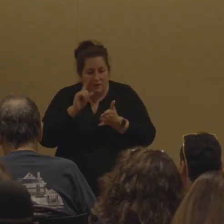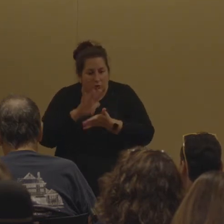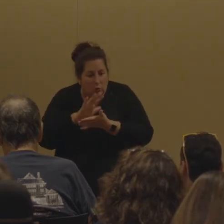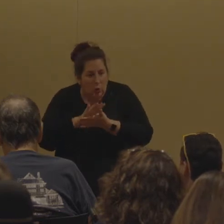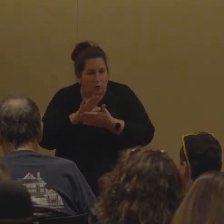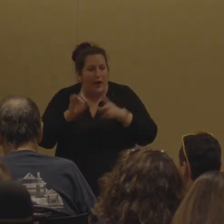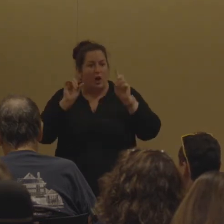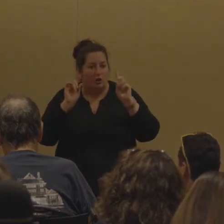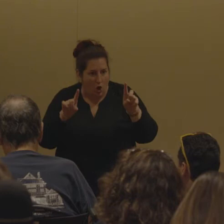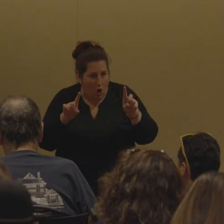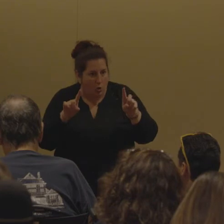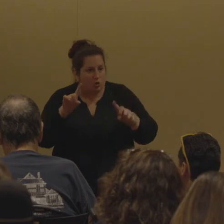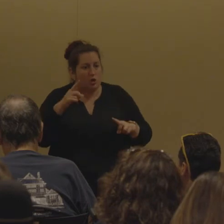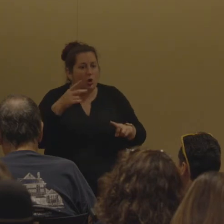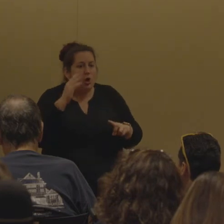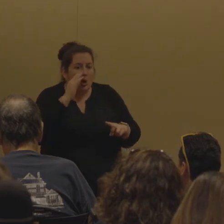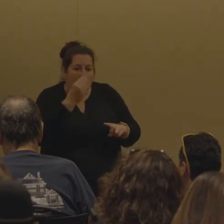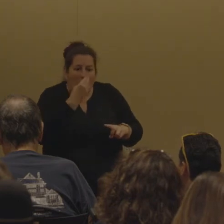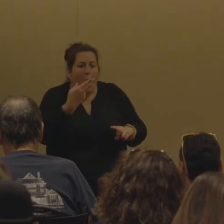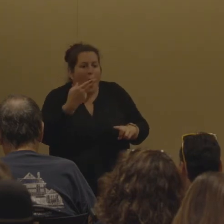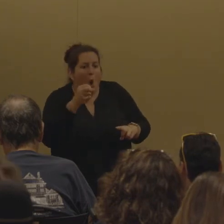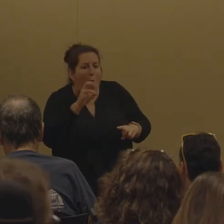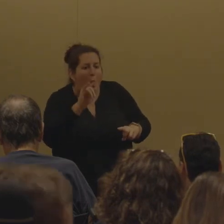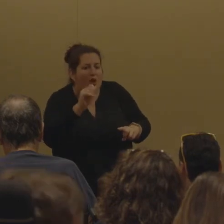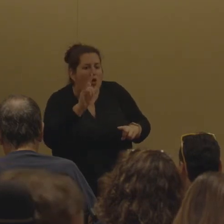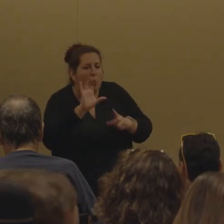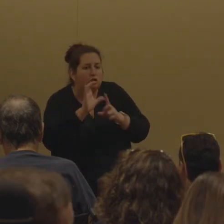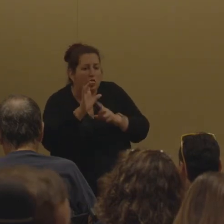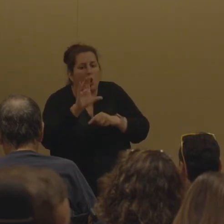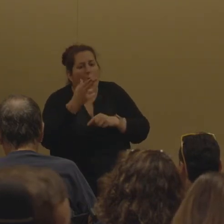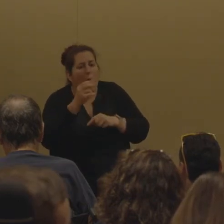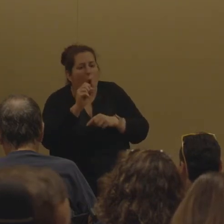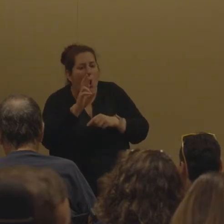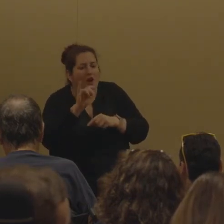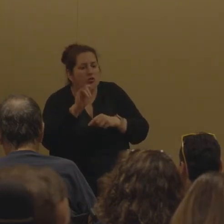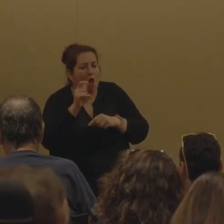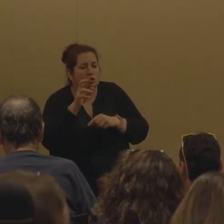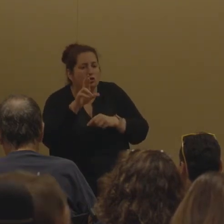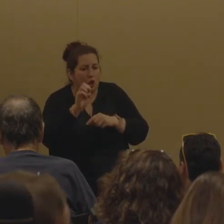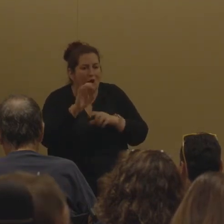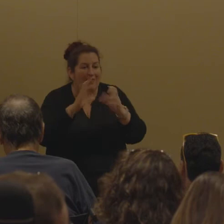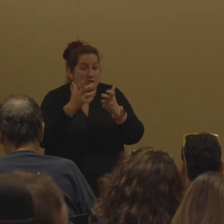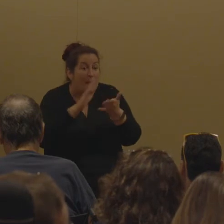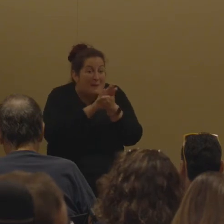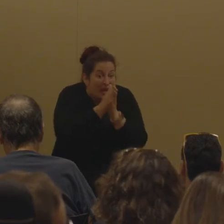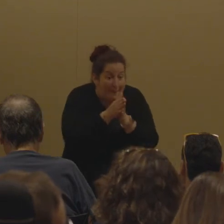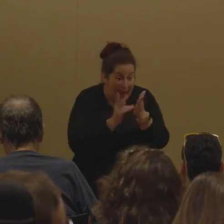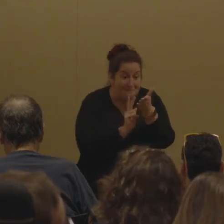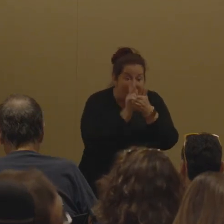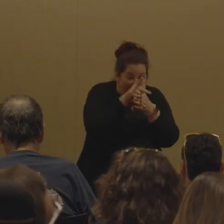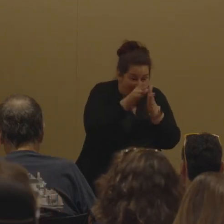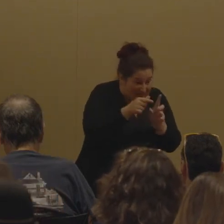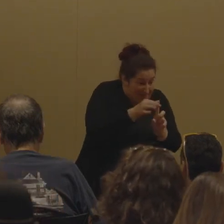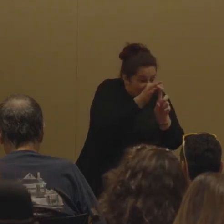go to horticulture, the horticulture class, and then eventually become a plant specialist at those. It's one of my goals